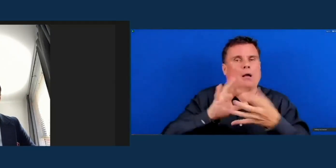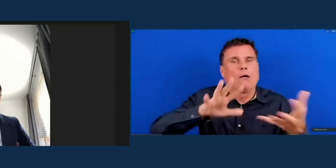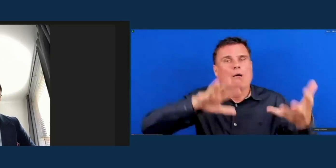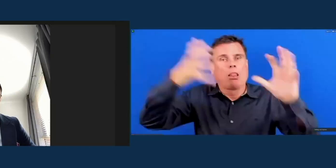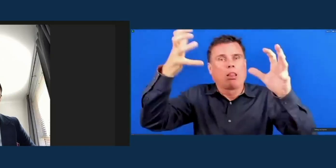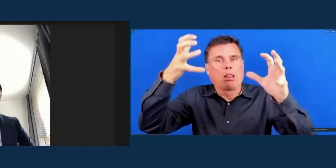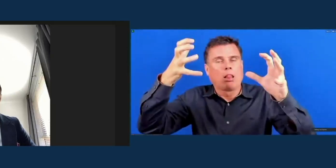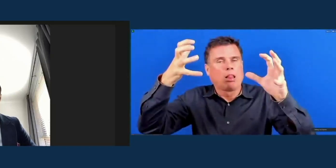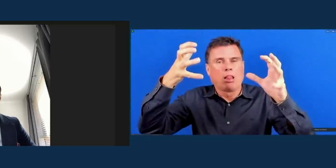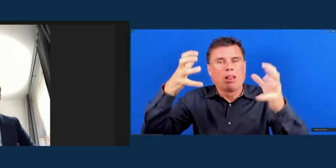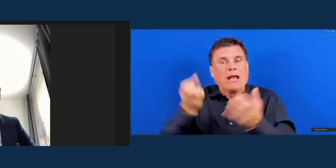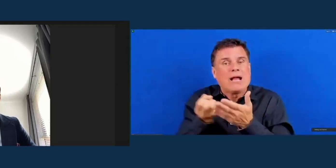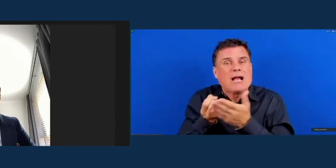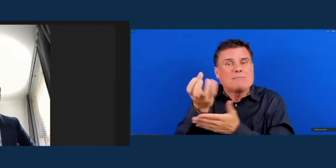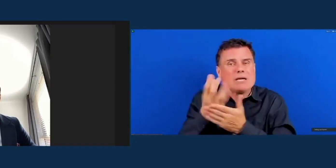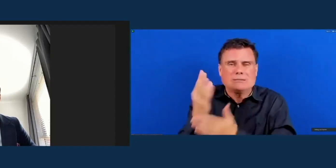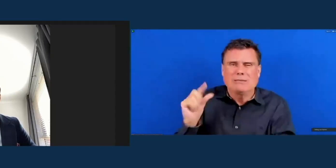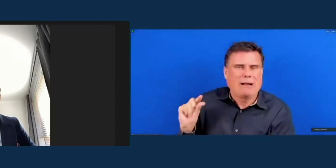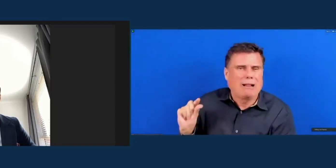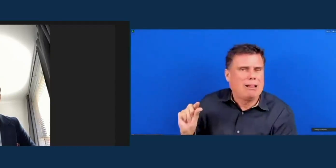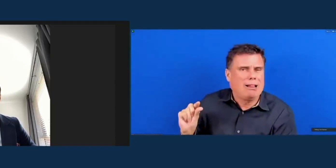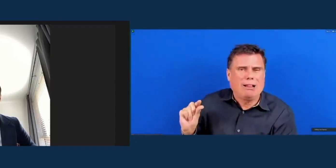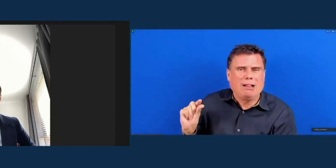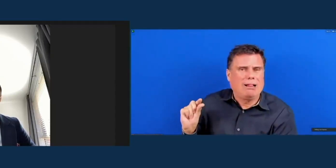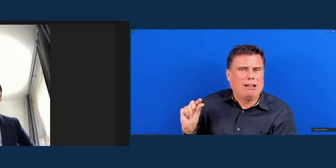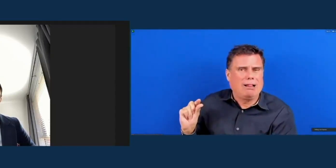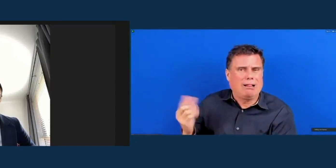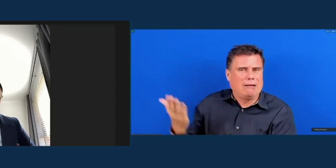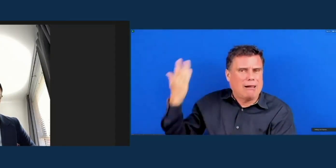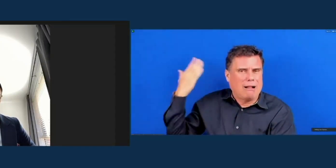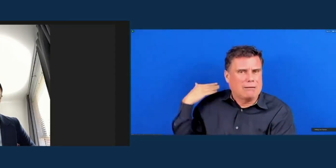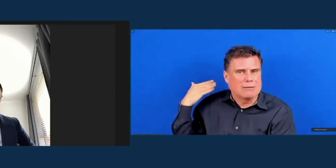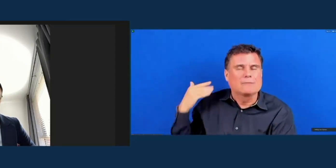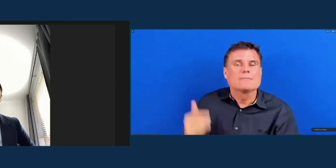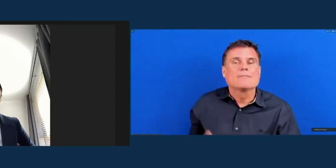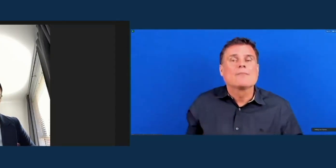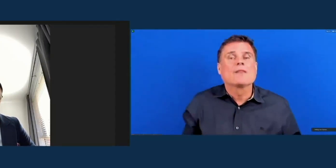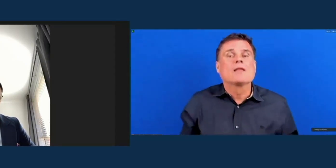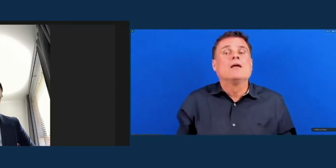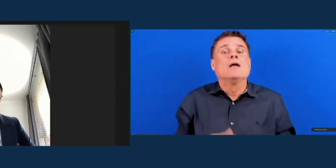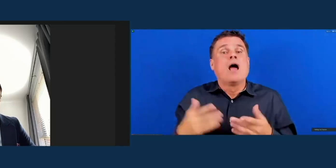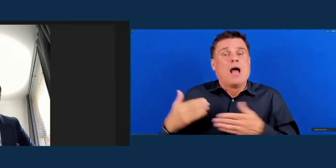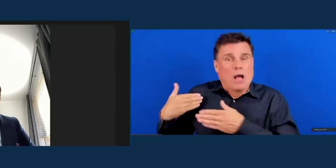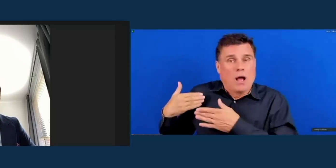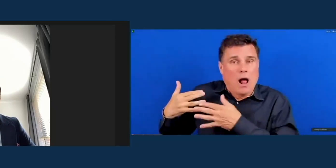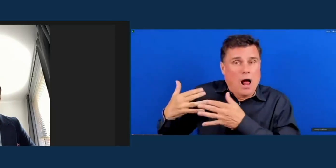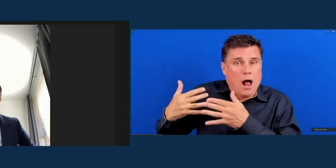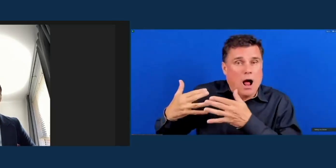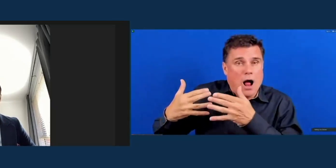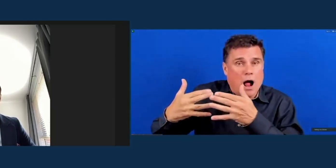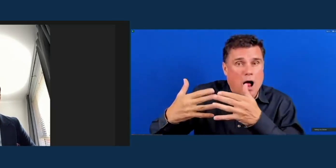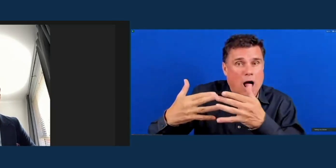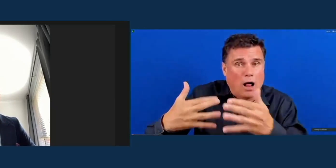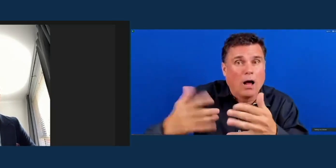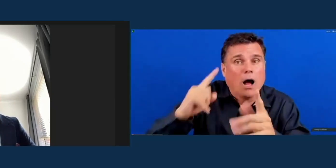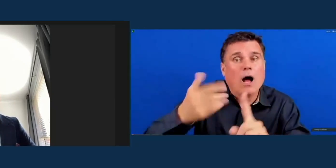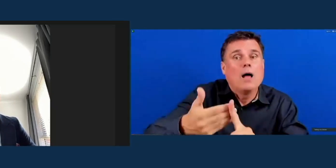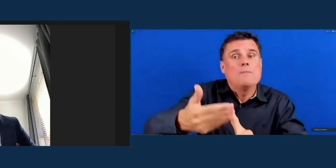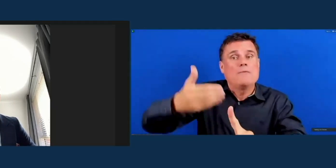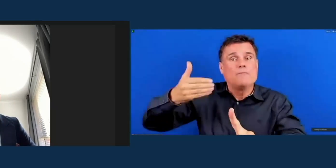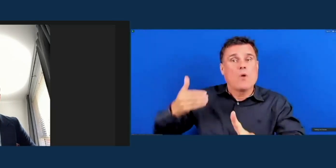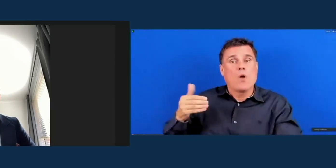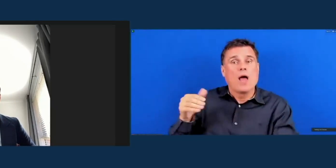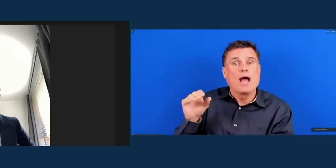inclusion, All Children Reading predates the United Nations Sustainable Development Goals, and in particular SDG 4, inclusive